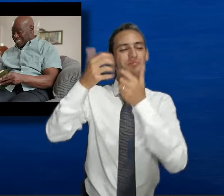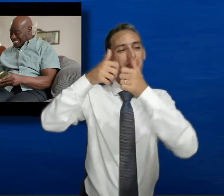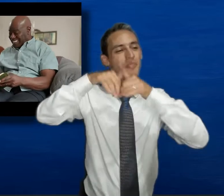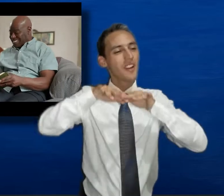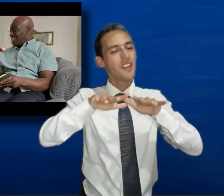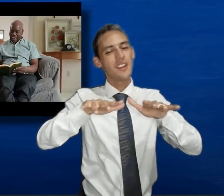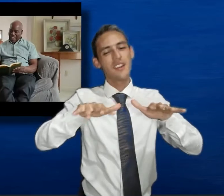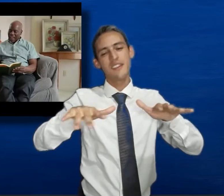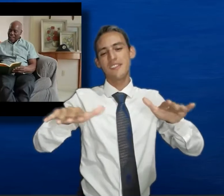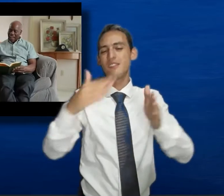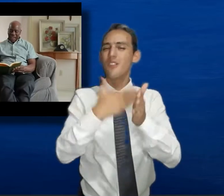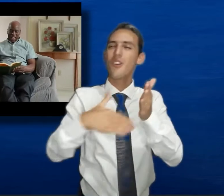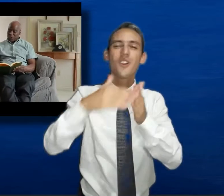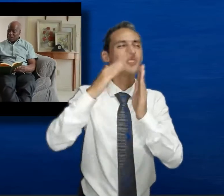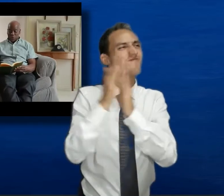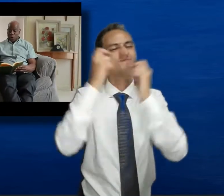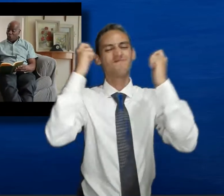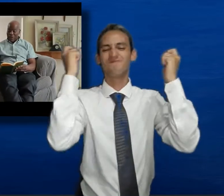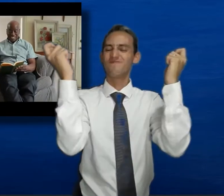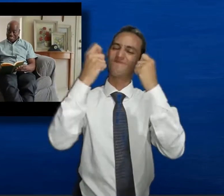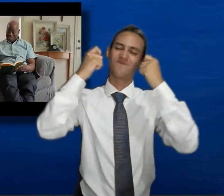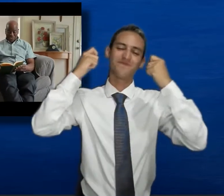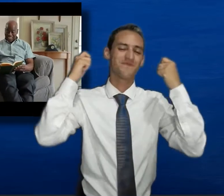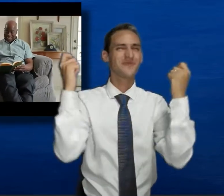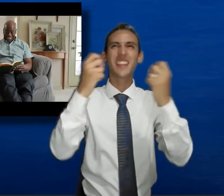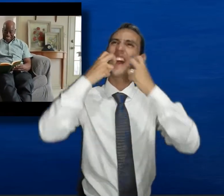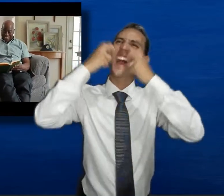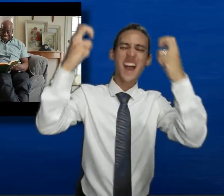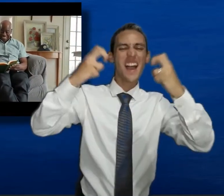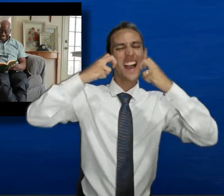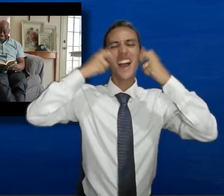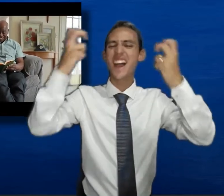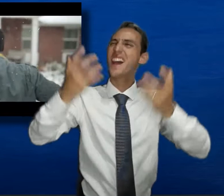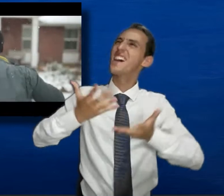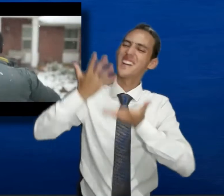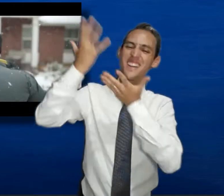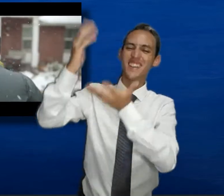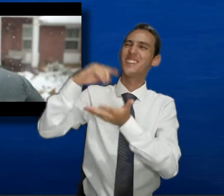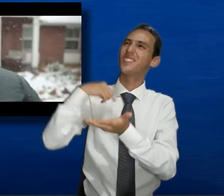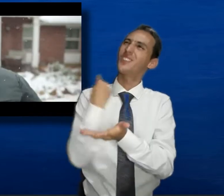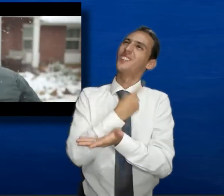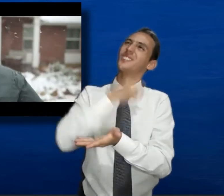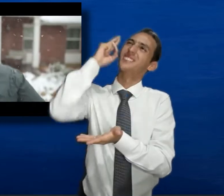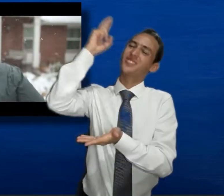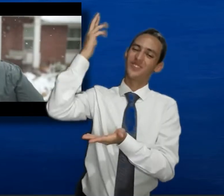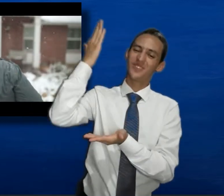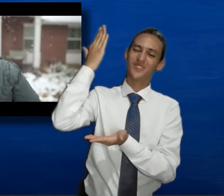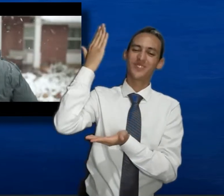We'll make the air with music ring, shout